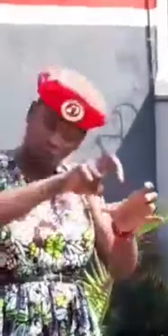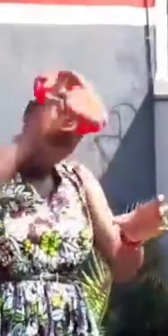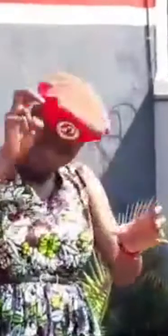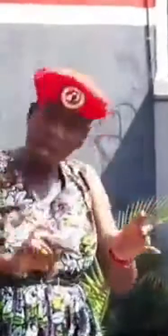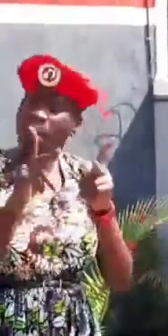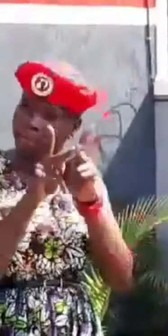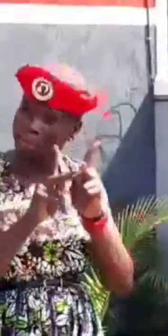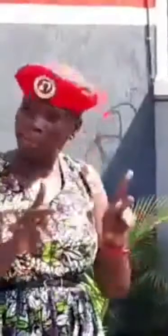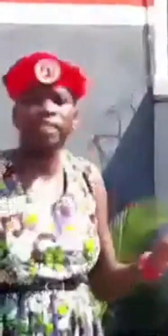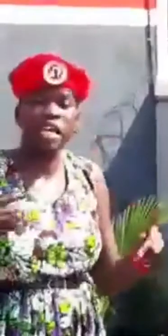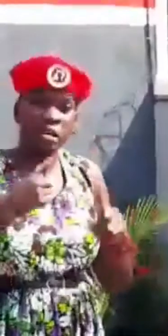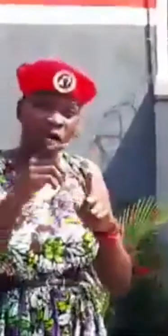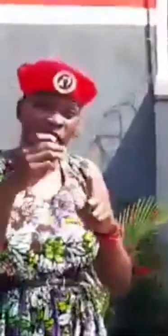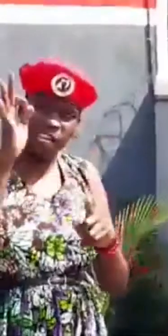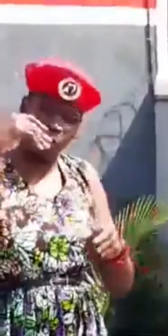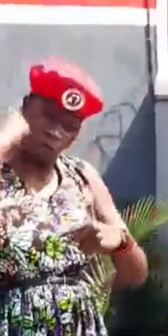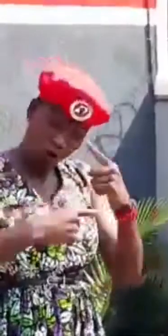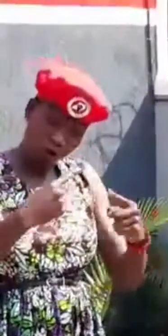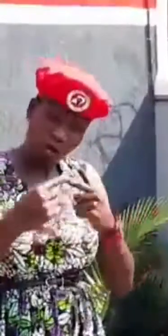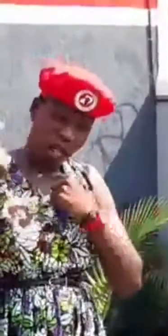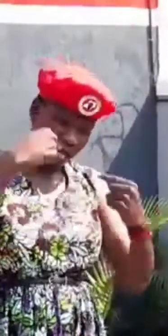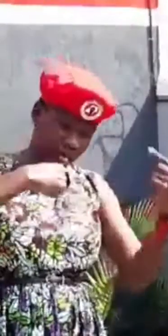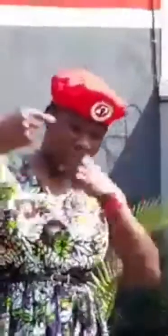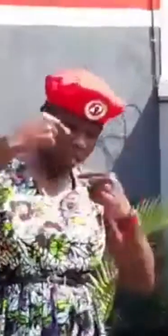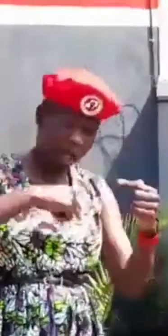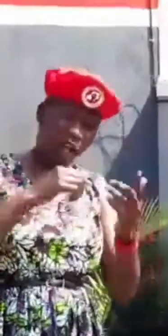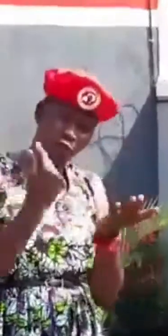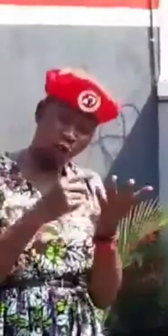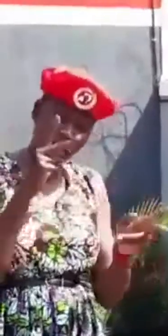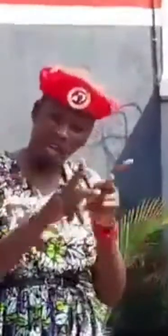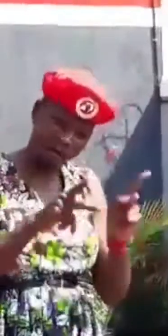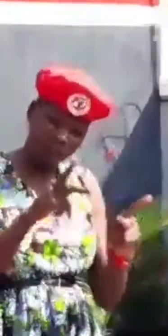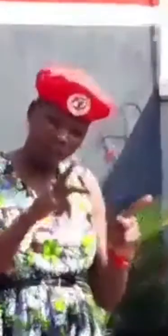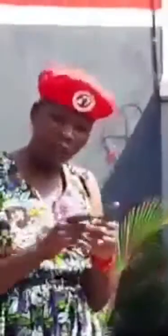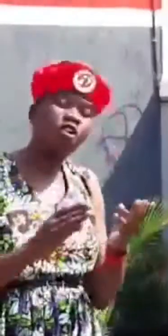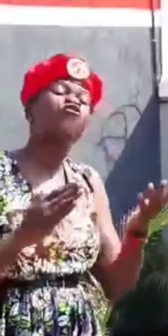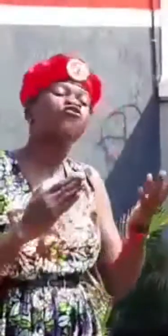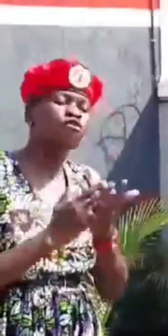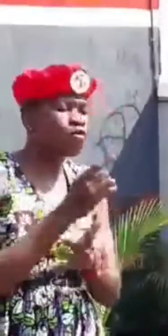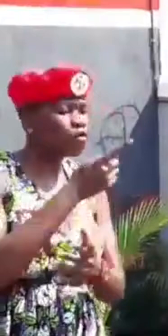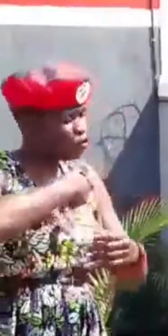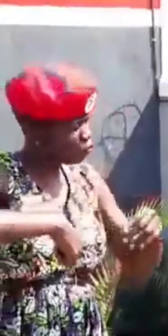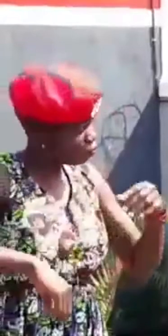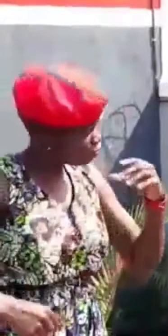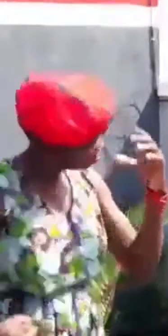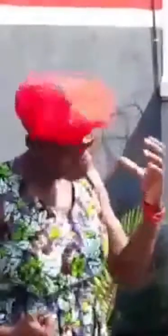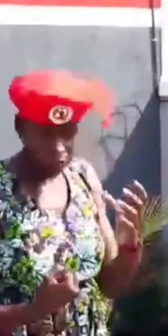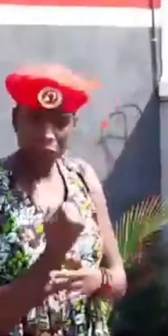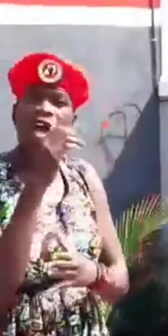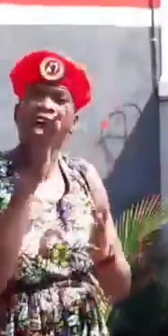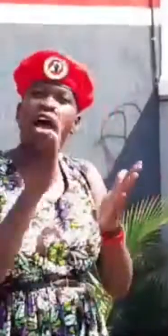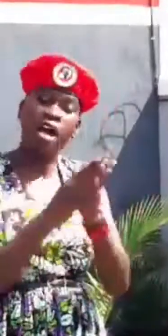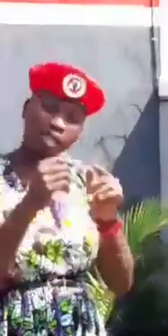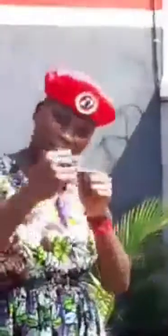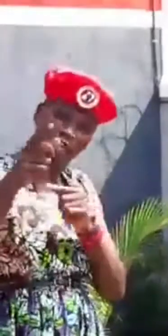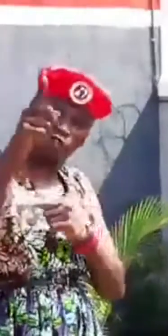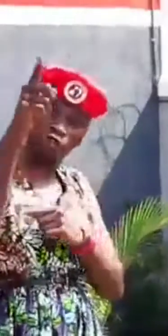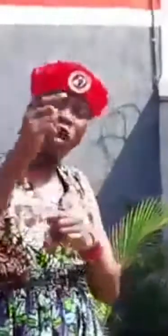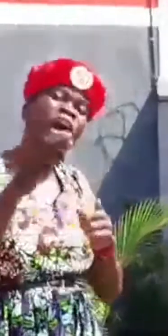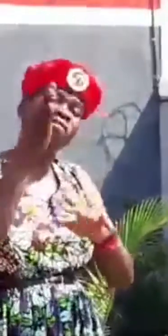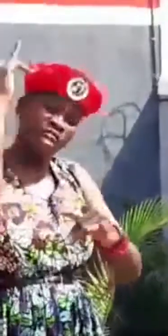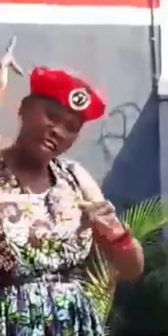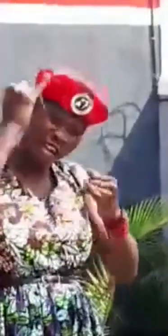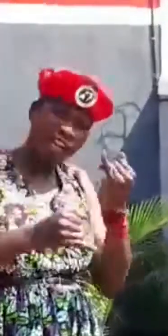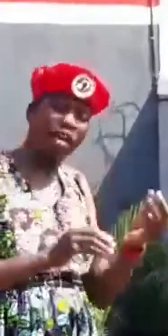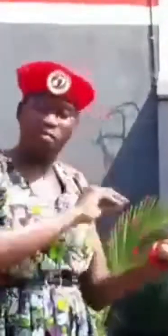peacefully. But if you continue provoking Ugandans, Ugandans will rise up against you and you will end up in the